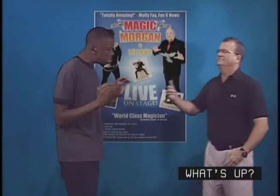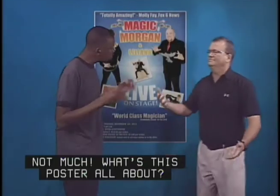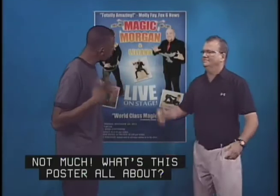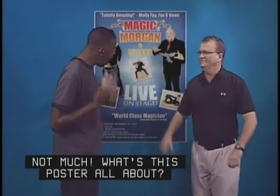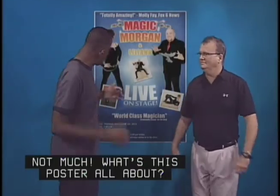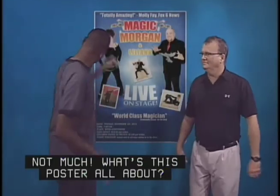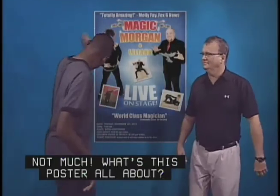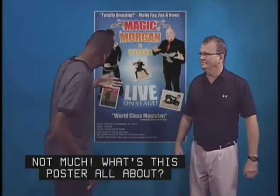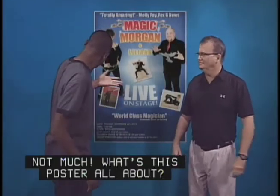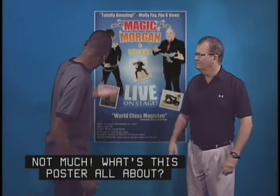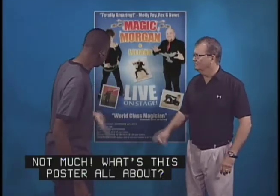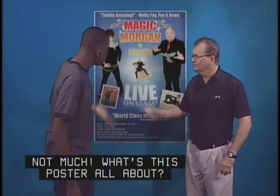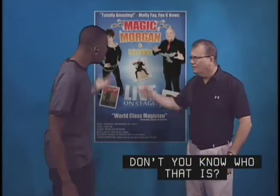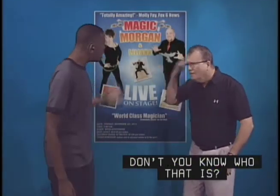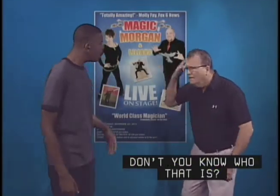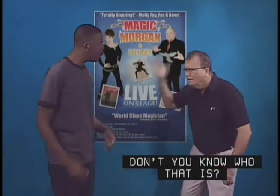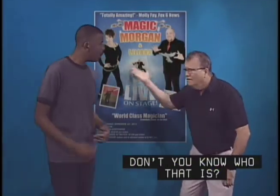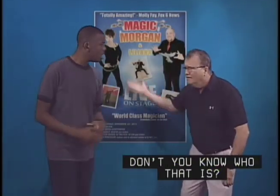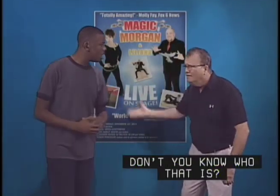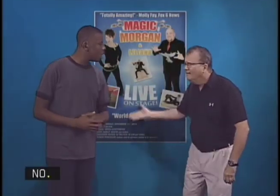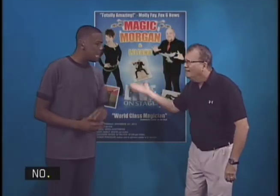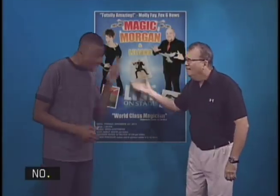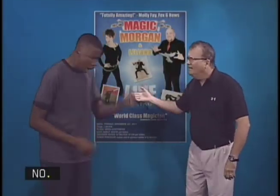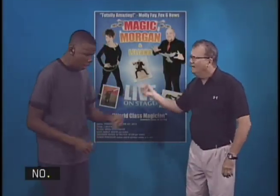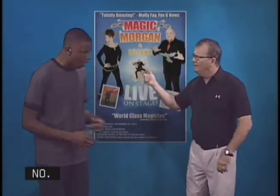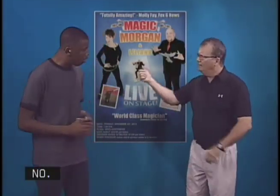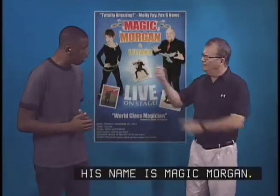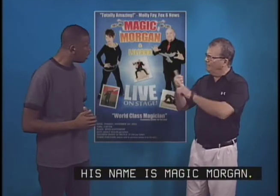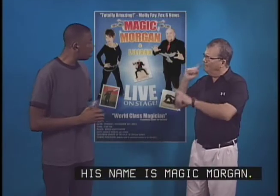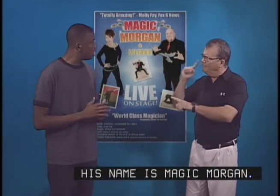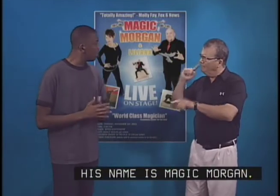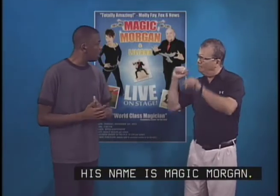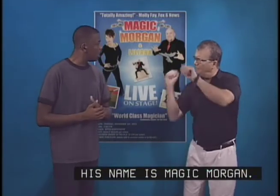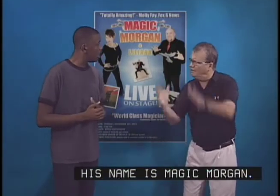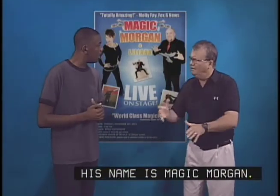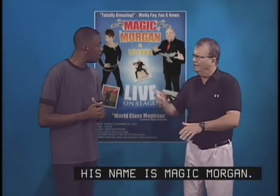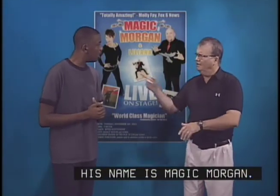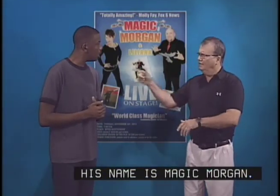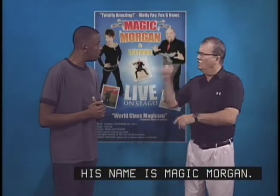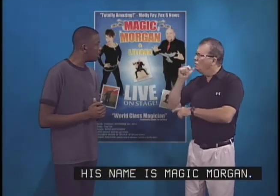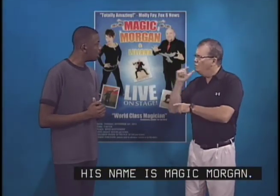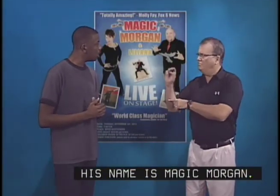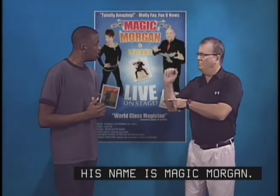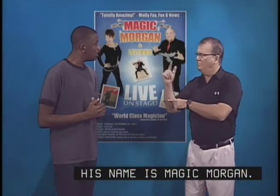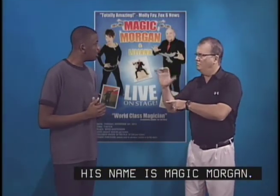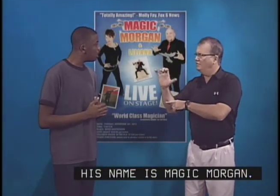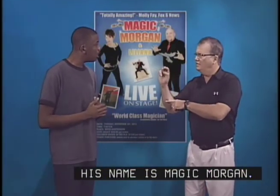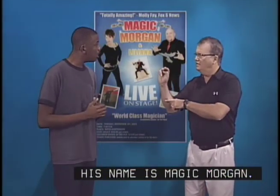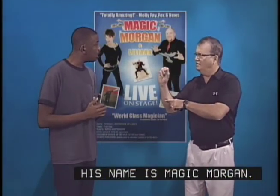Hey, what's up? Not Mike. What's all posting about? Don't you know who that is? No. His name is Magic